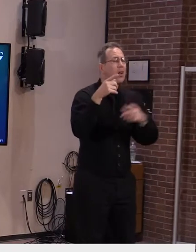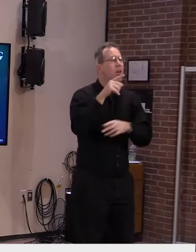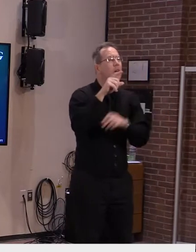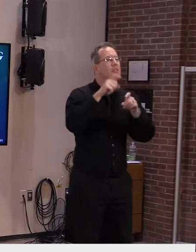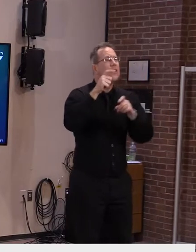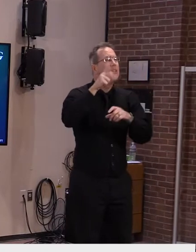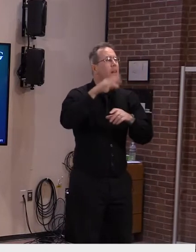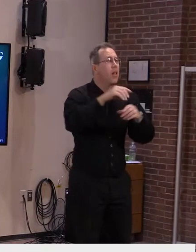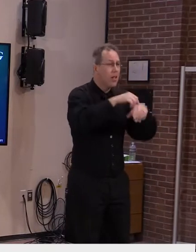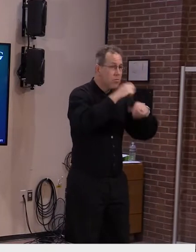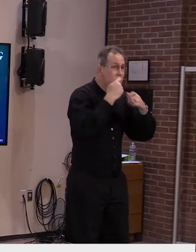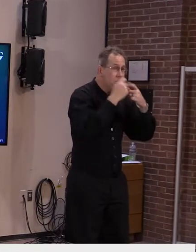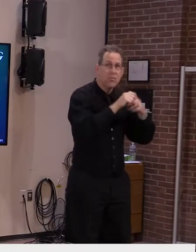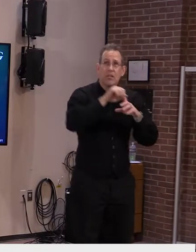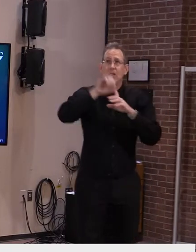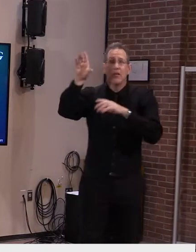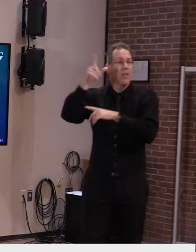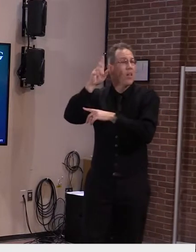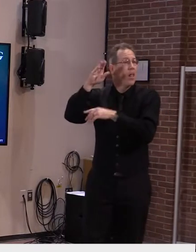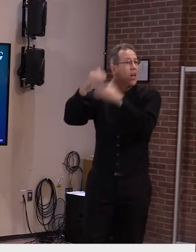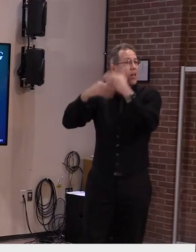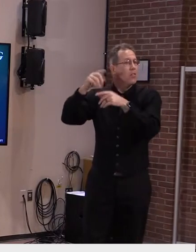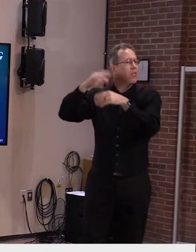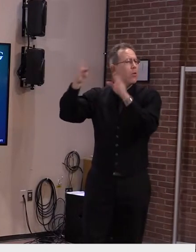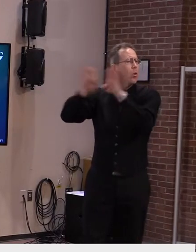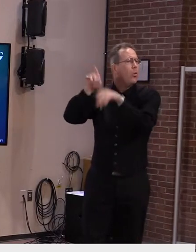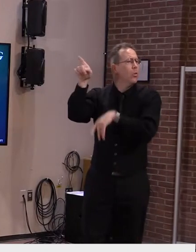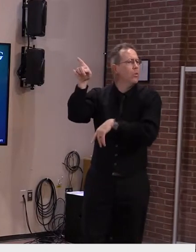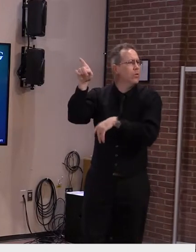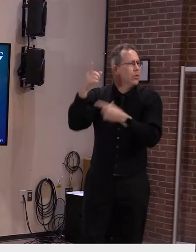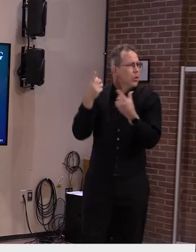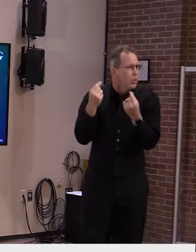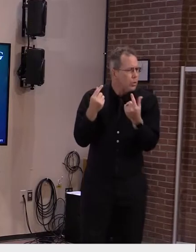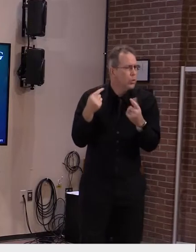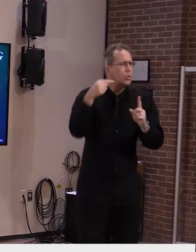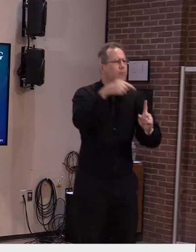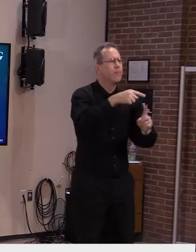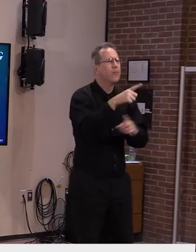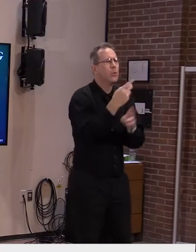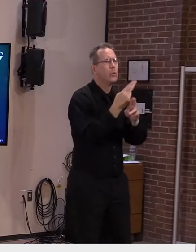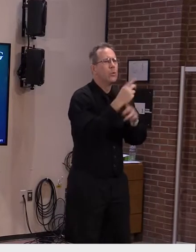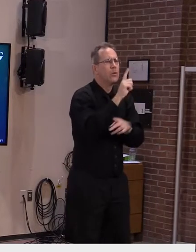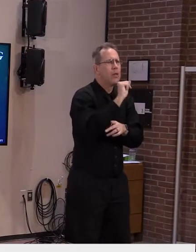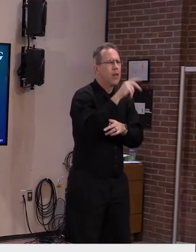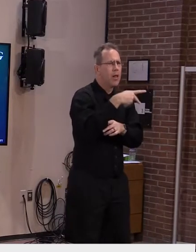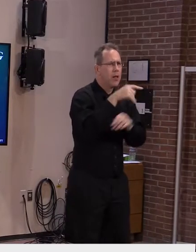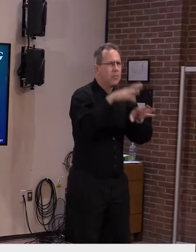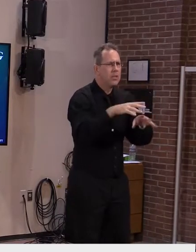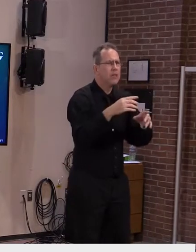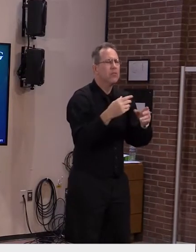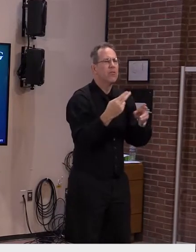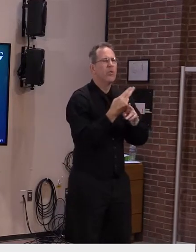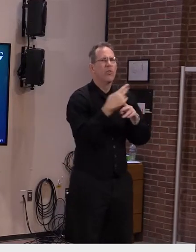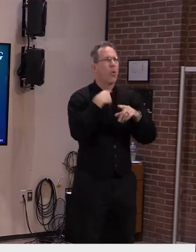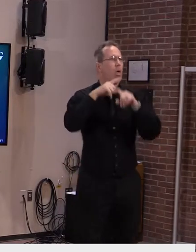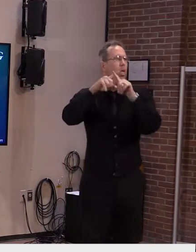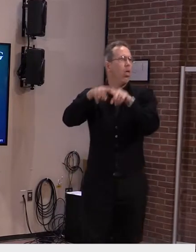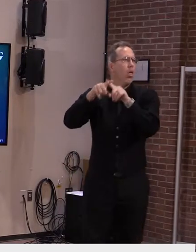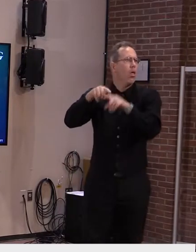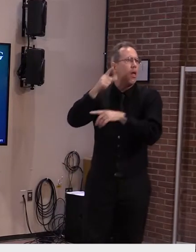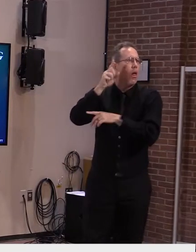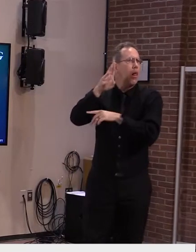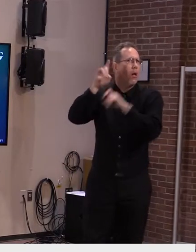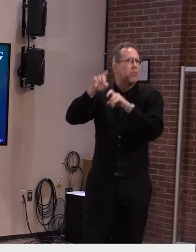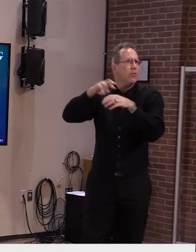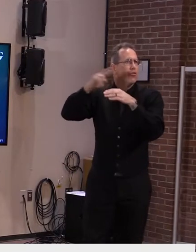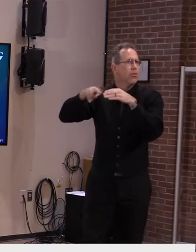weren't available. And number two, as part of our future strategy on testing and contact tracing, we expect to be transitioning to